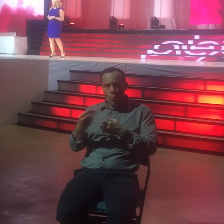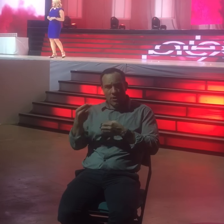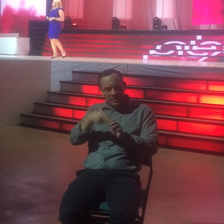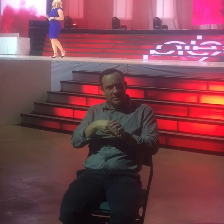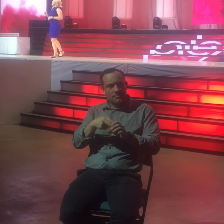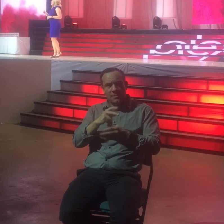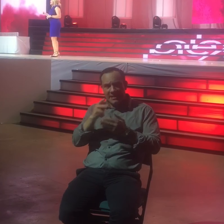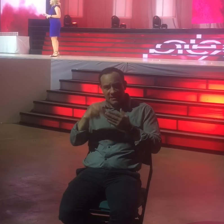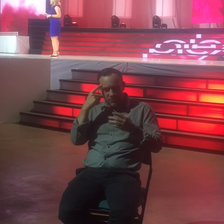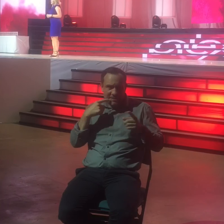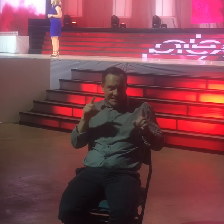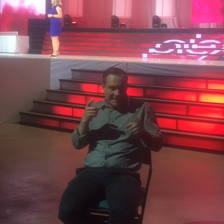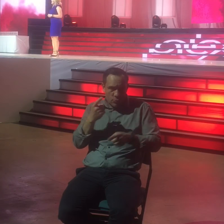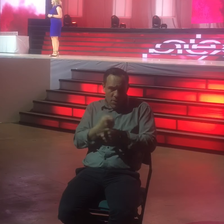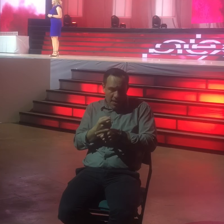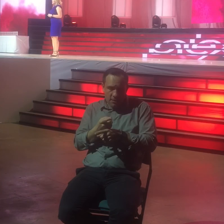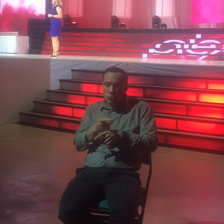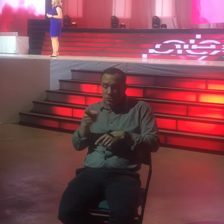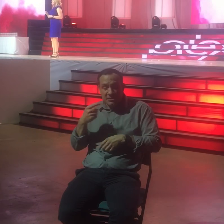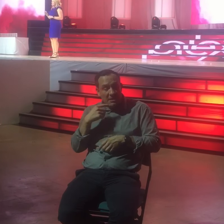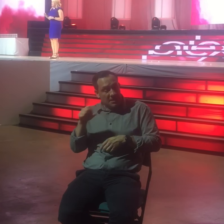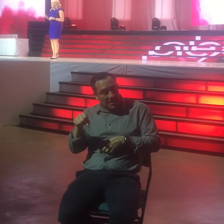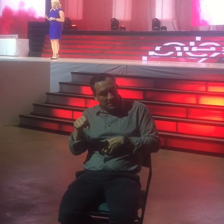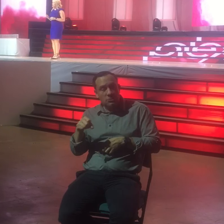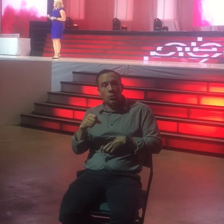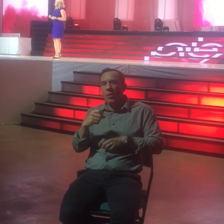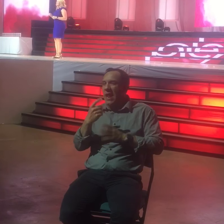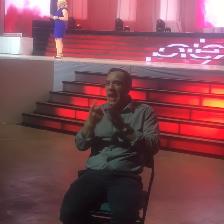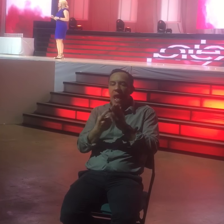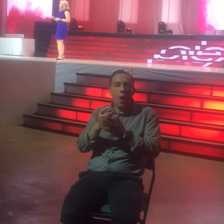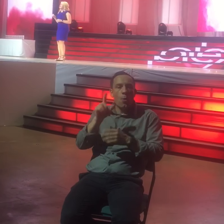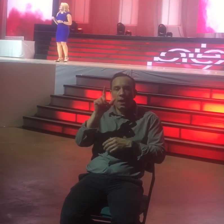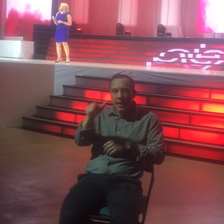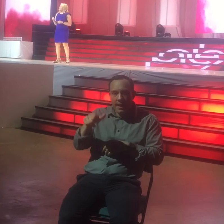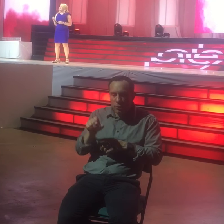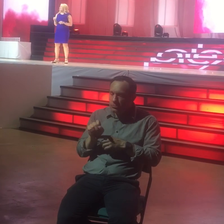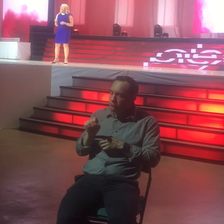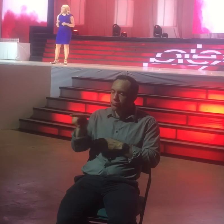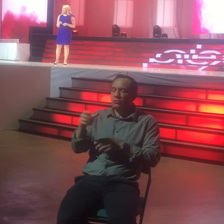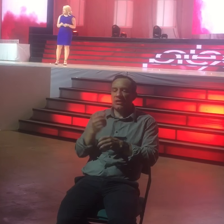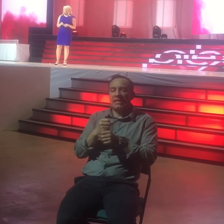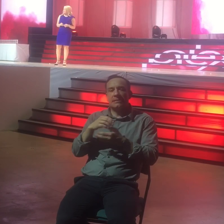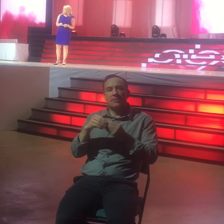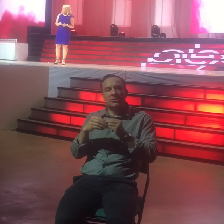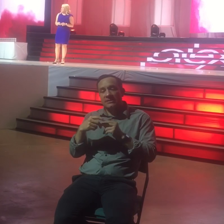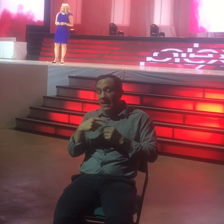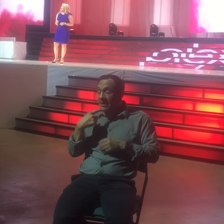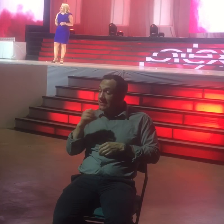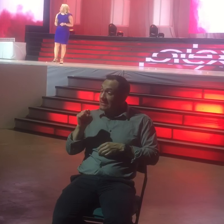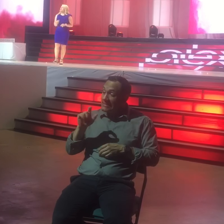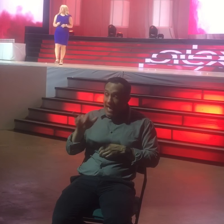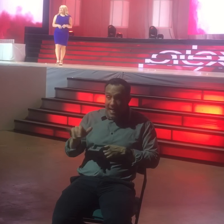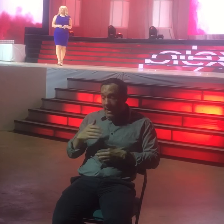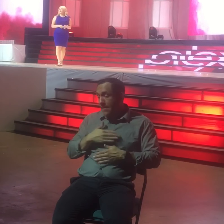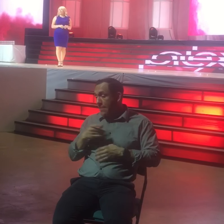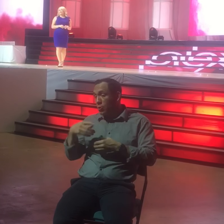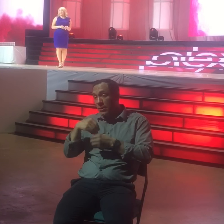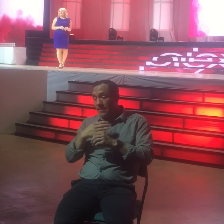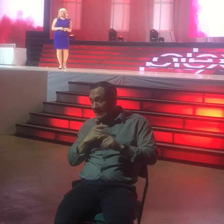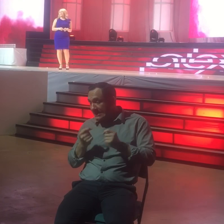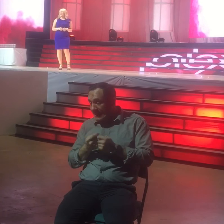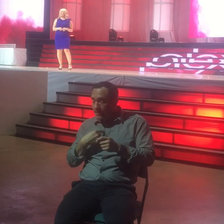yes. An hour later, Sally's gonna get a text from you saying, Sally, I'm so excited to have you on my team. I'm looking forward